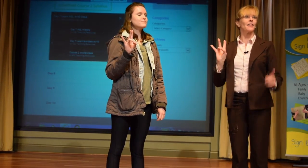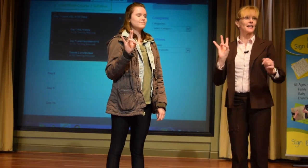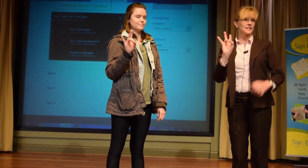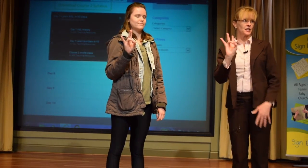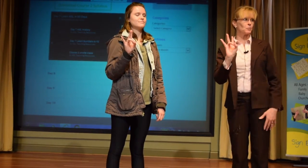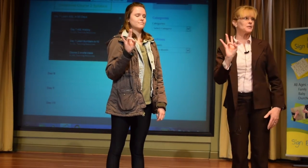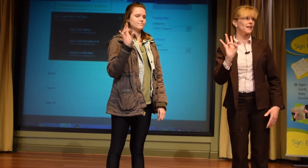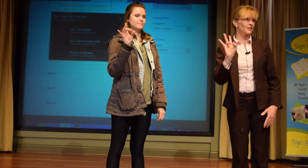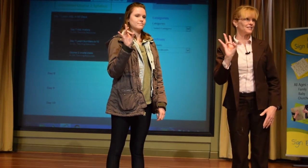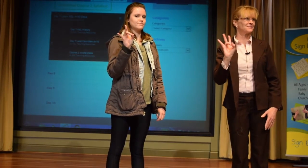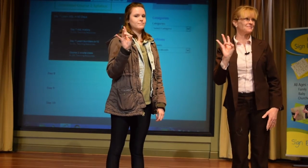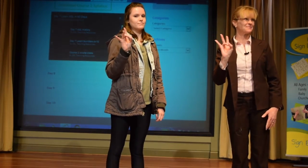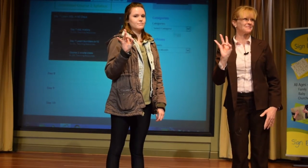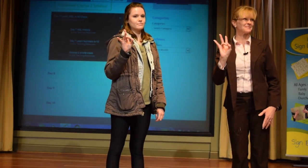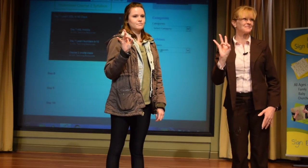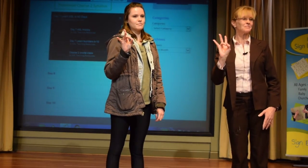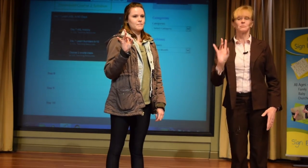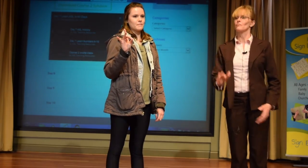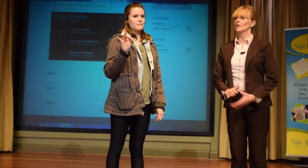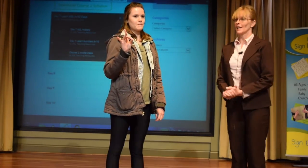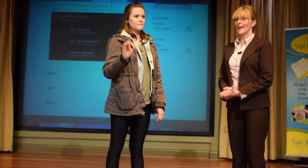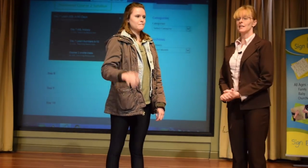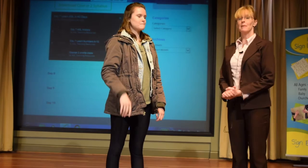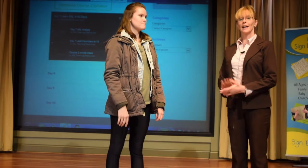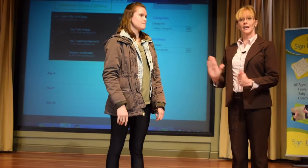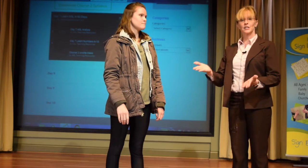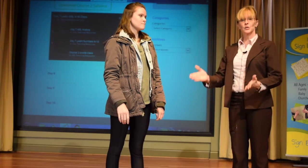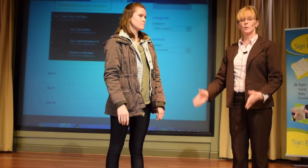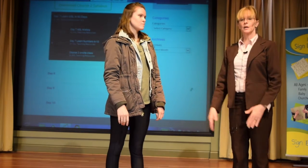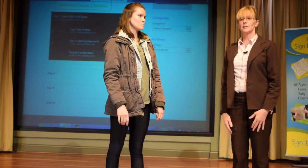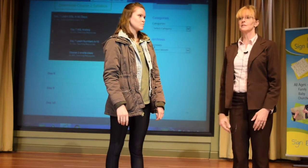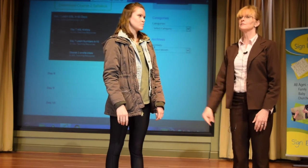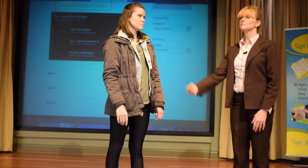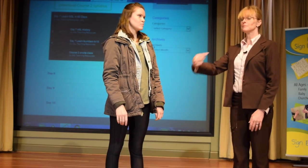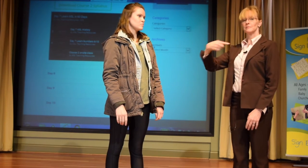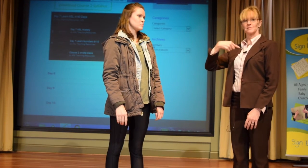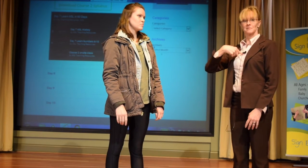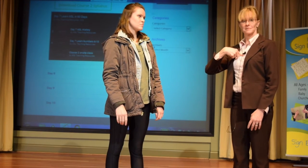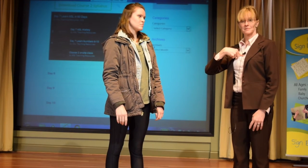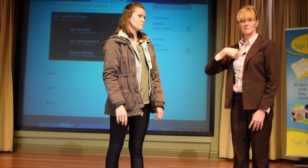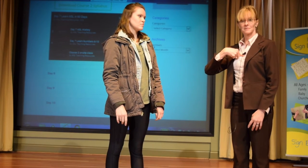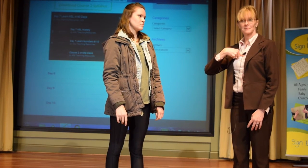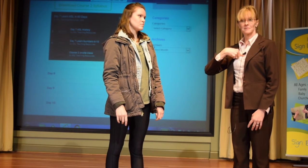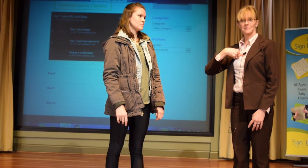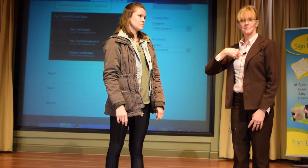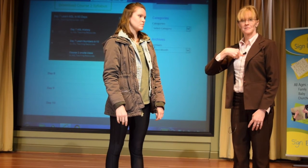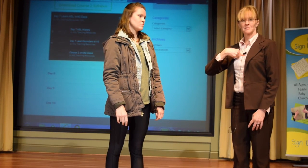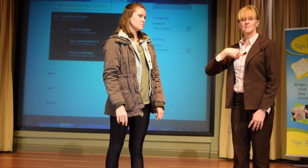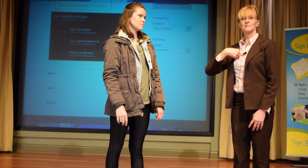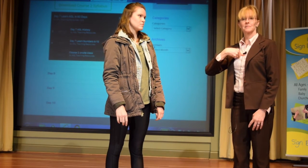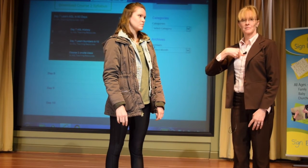That's the number 7. And then my answer was I.